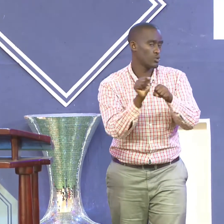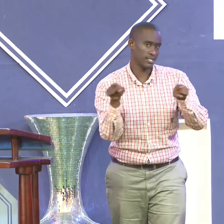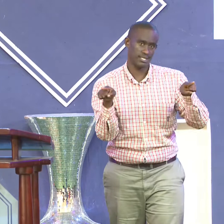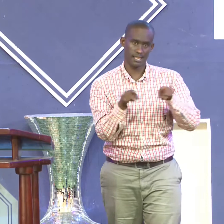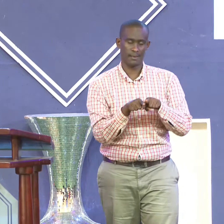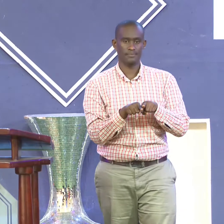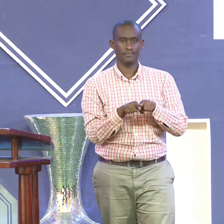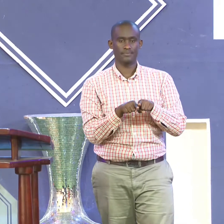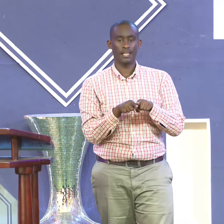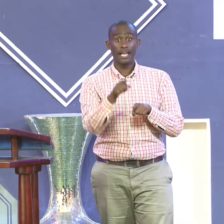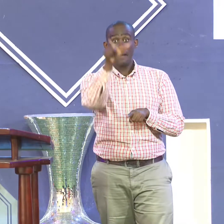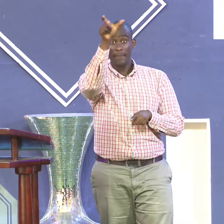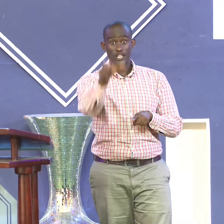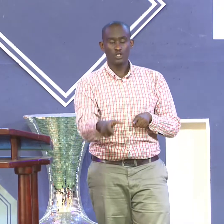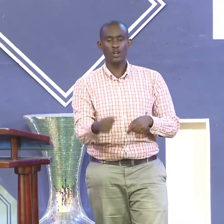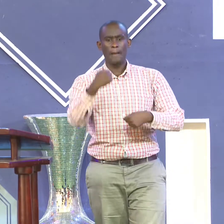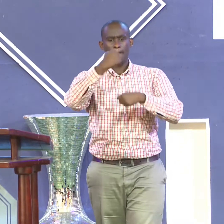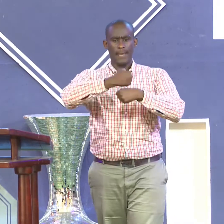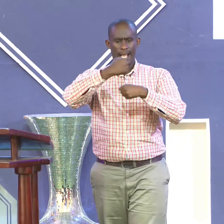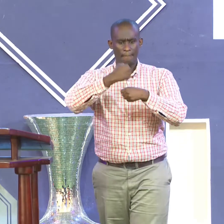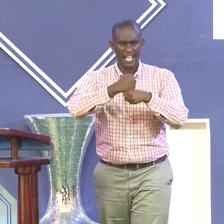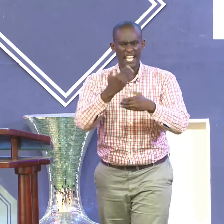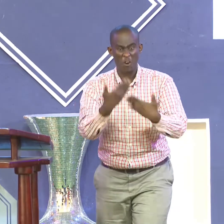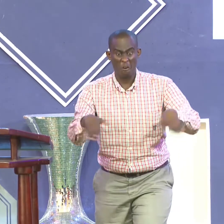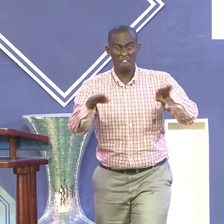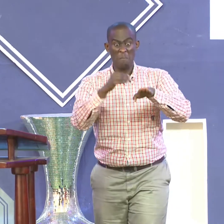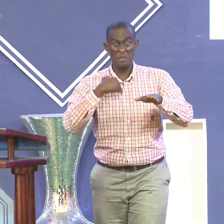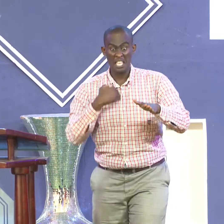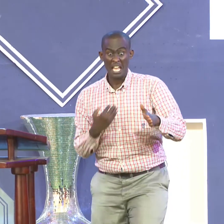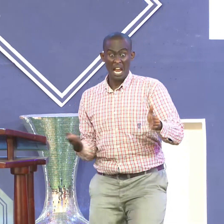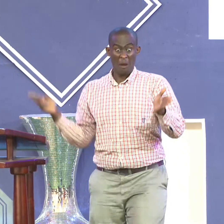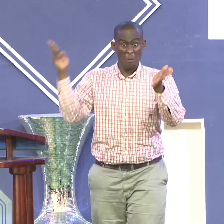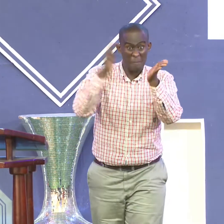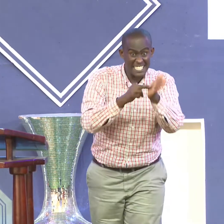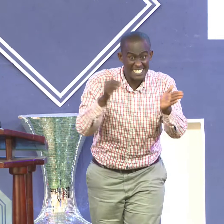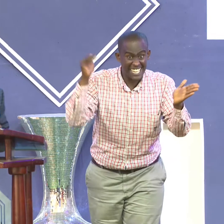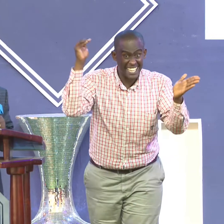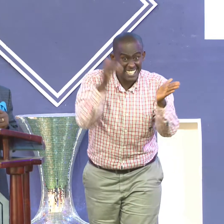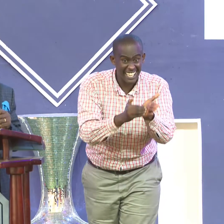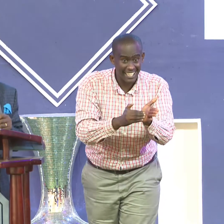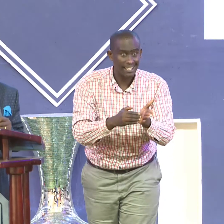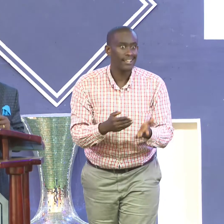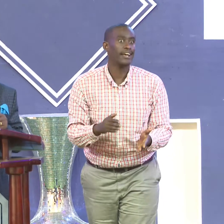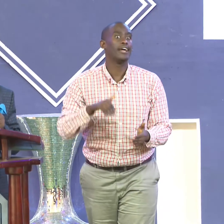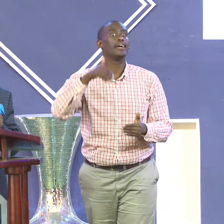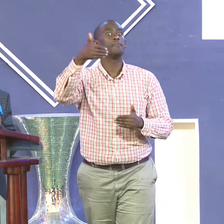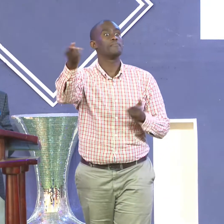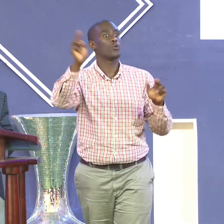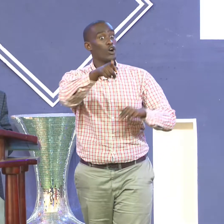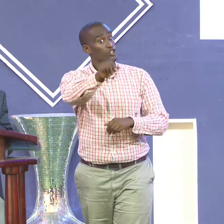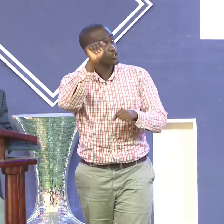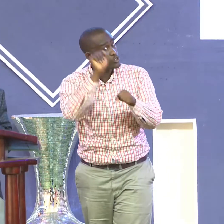again. And then you say again, I will never do it again. And